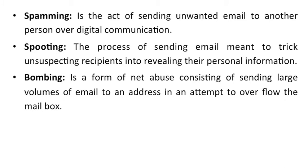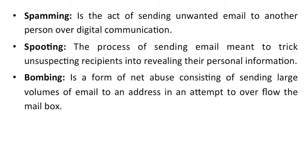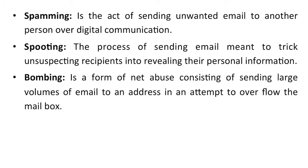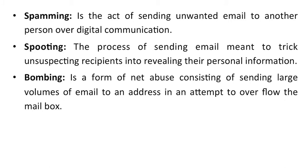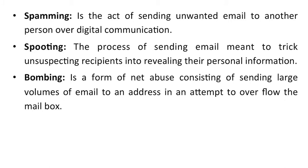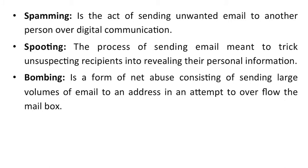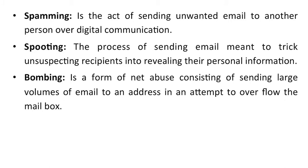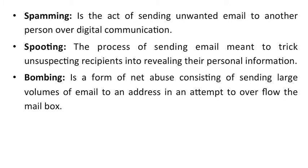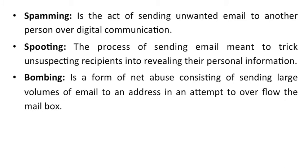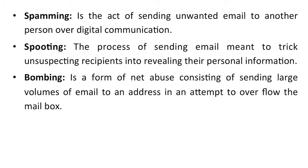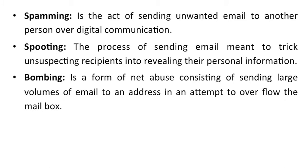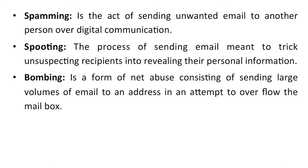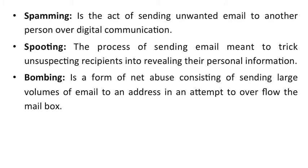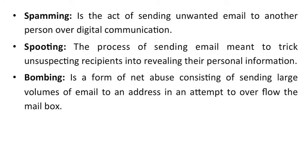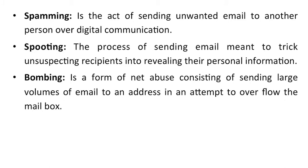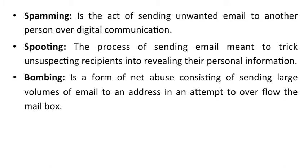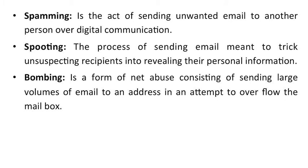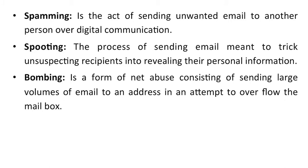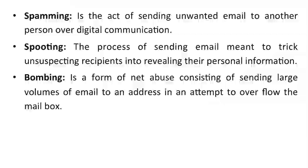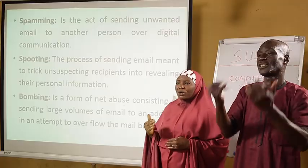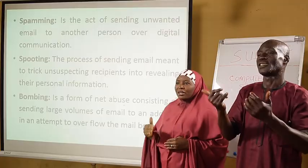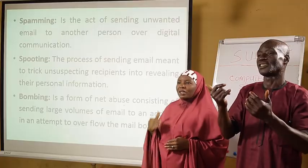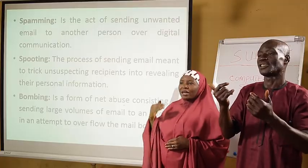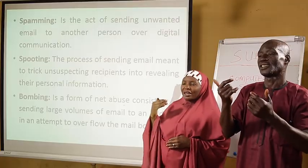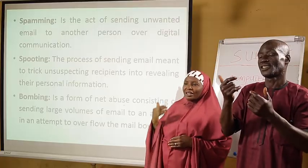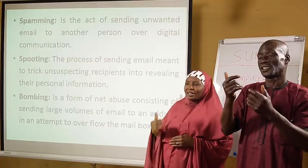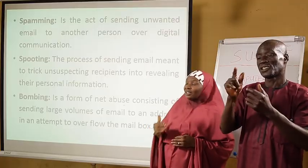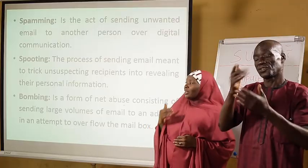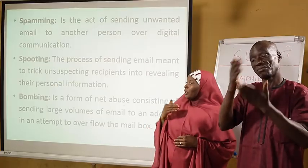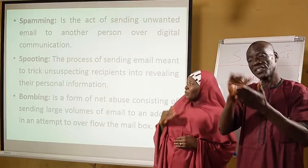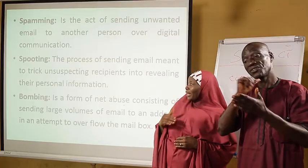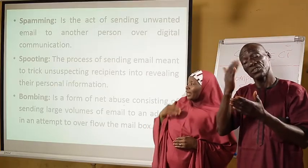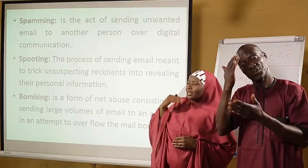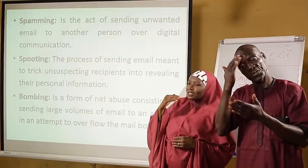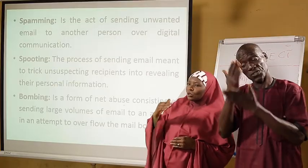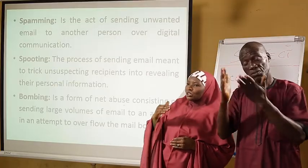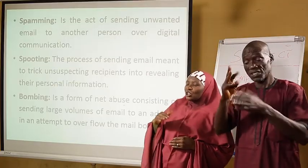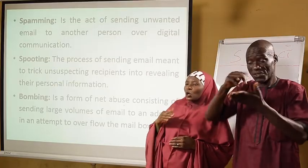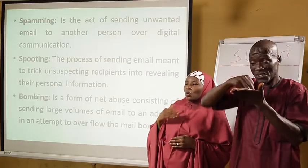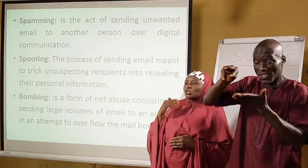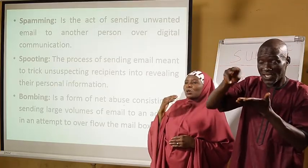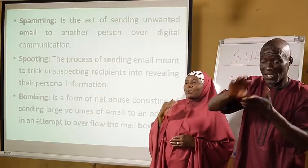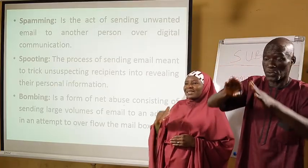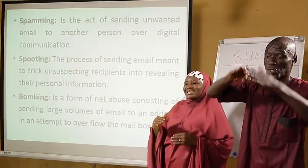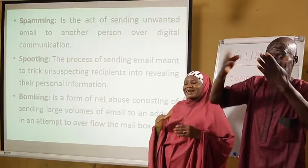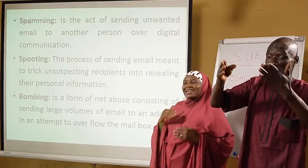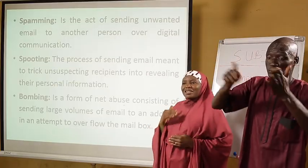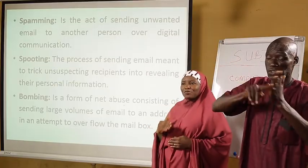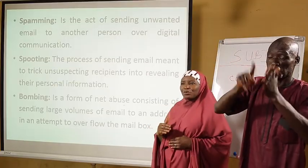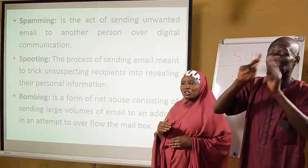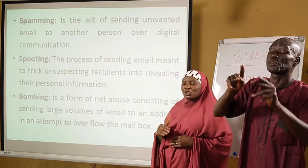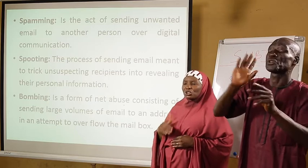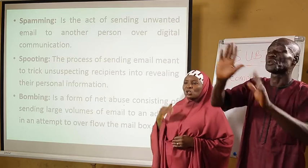is very common on the net now. Without you knowing and by disclosing your what? Your